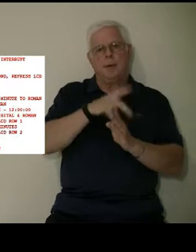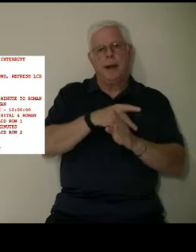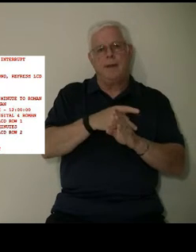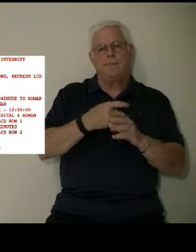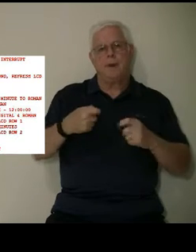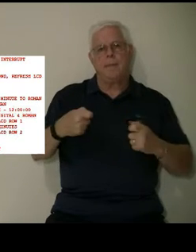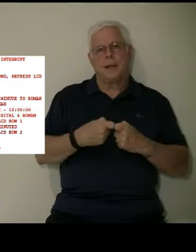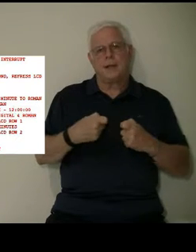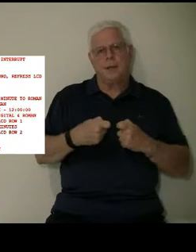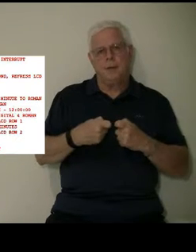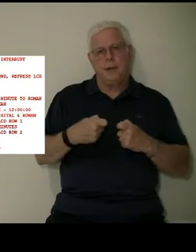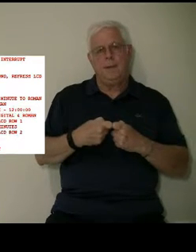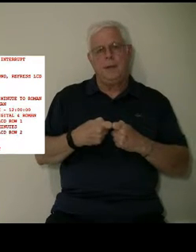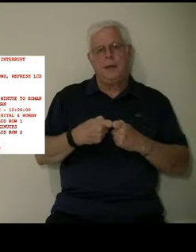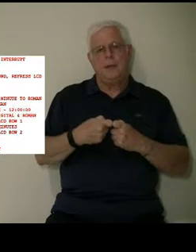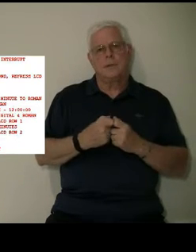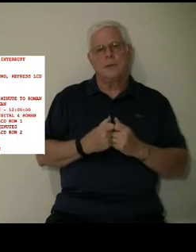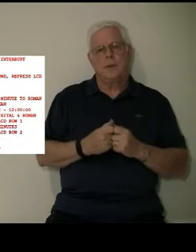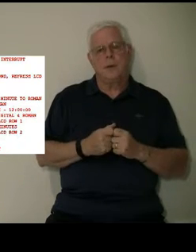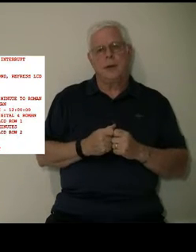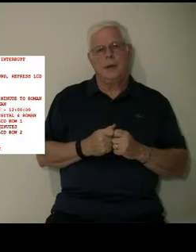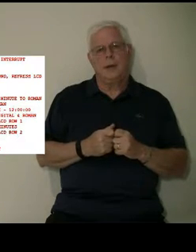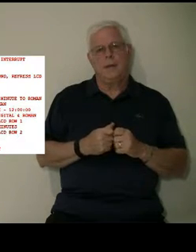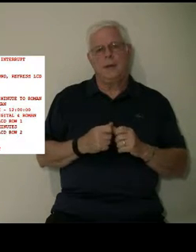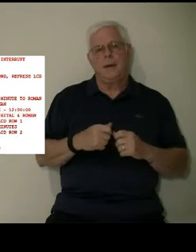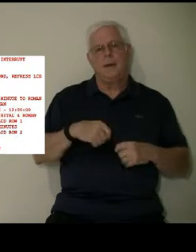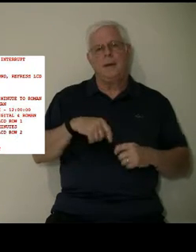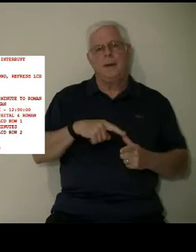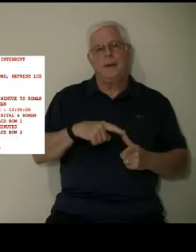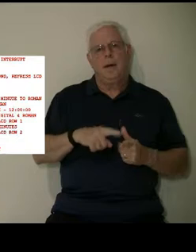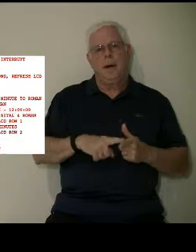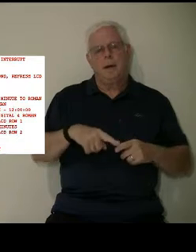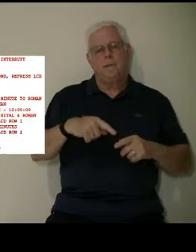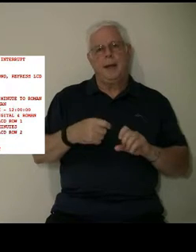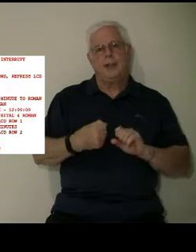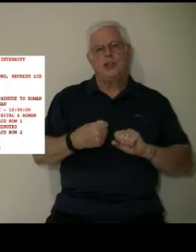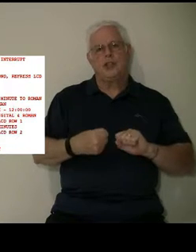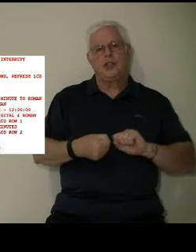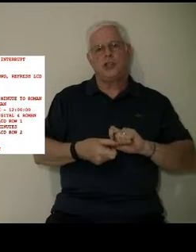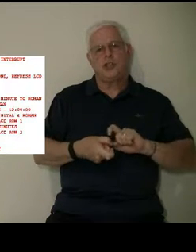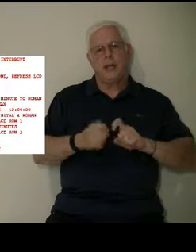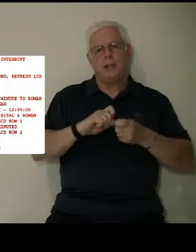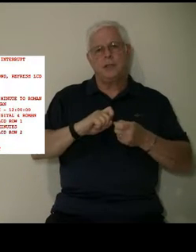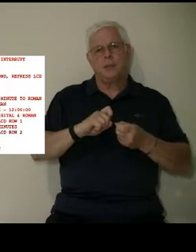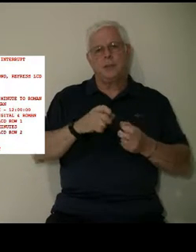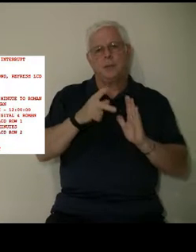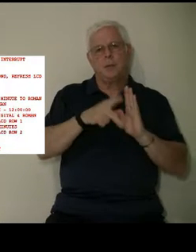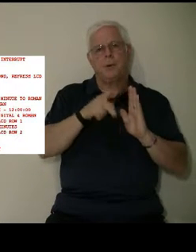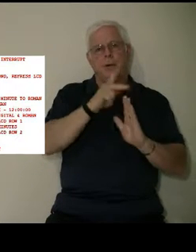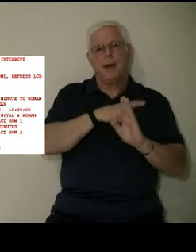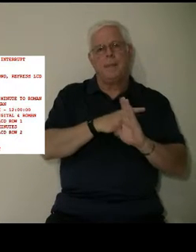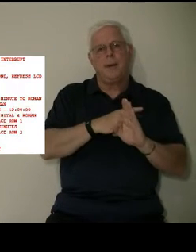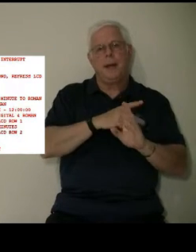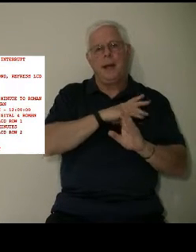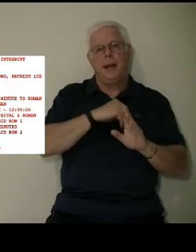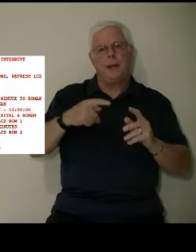program from executing. And so you can then make changes to your program